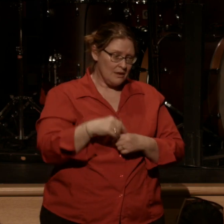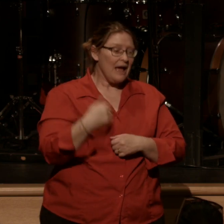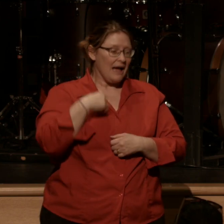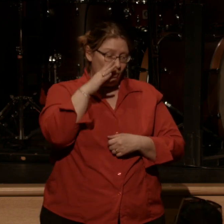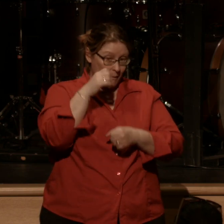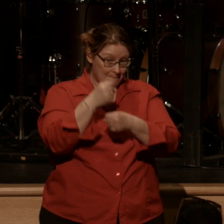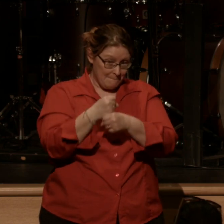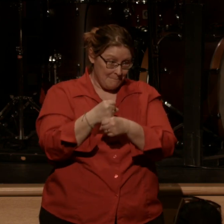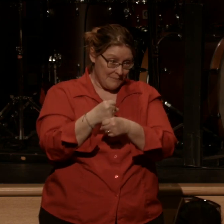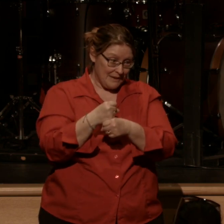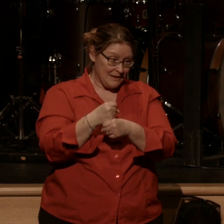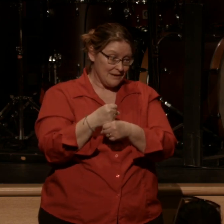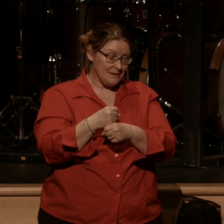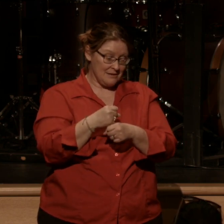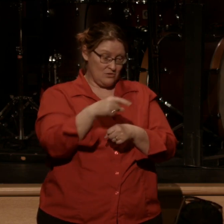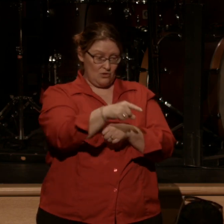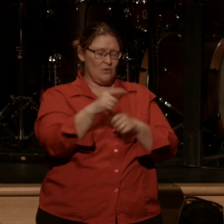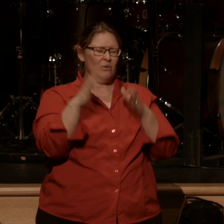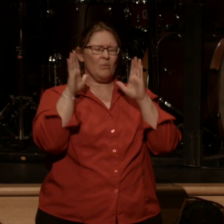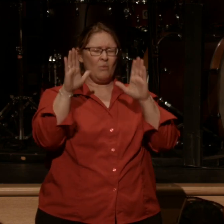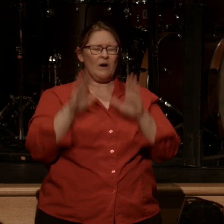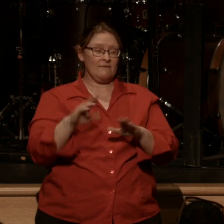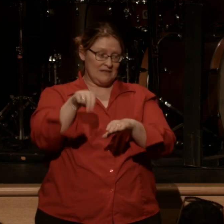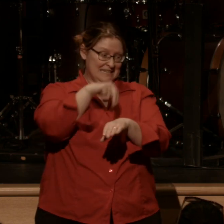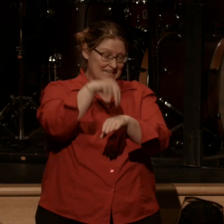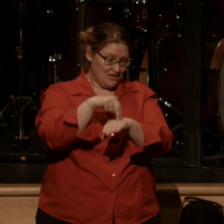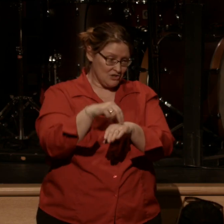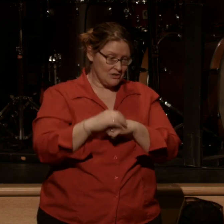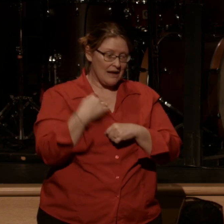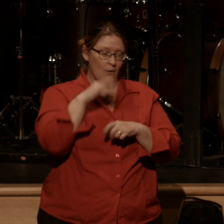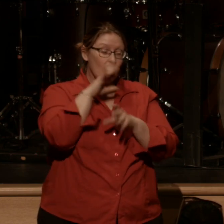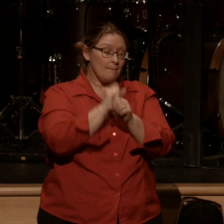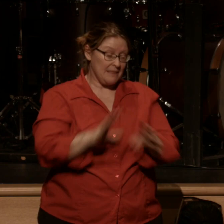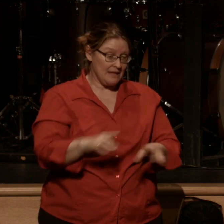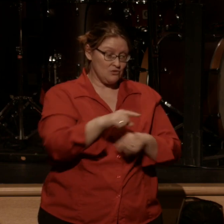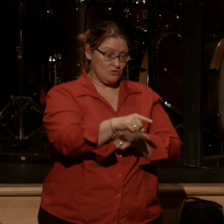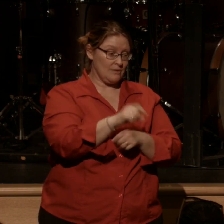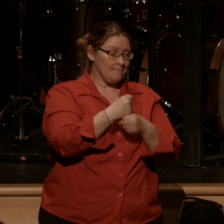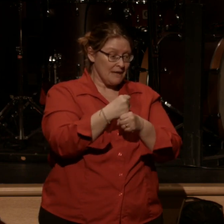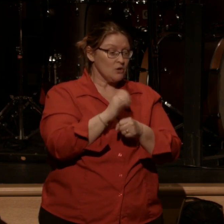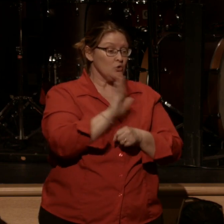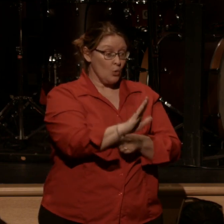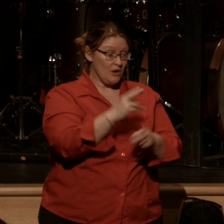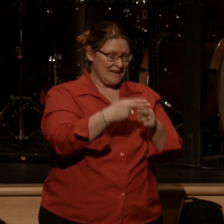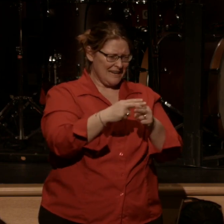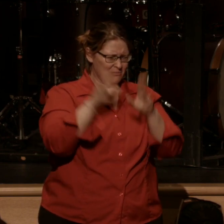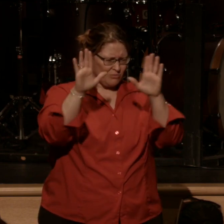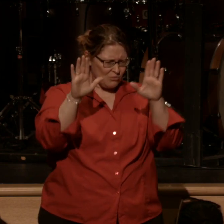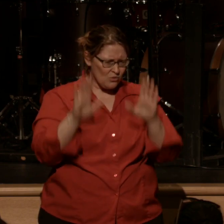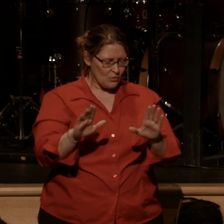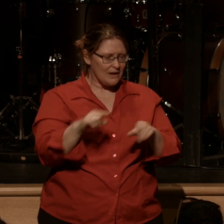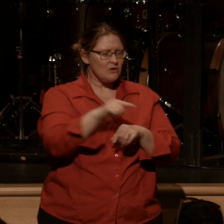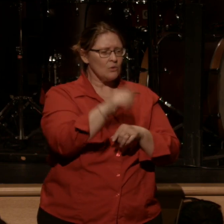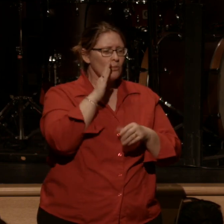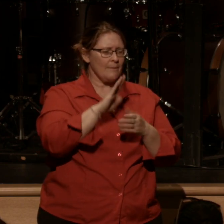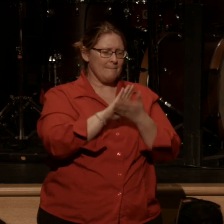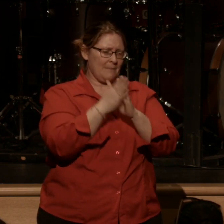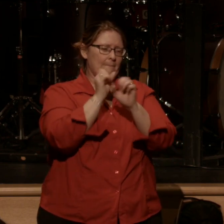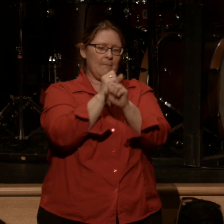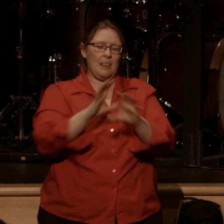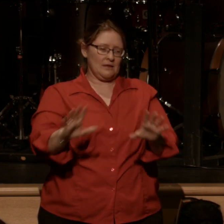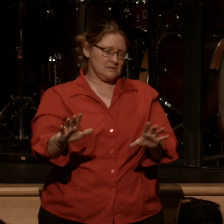will make of you a great nation. And I will bless you and make your name great so that you will be a